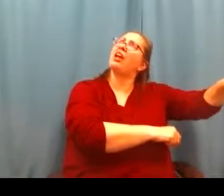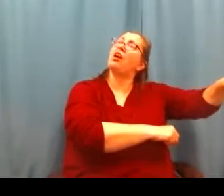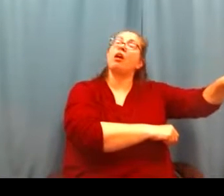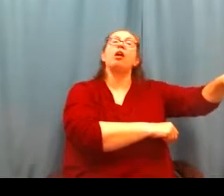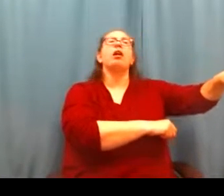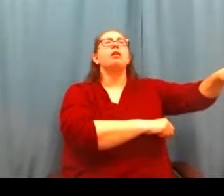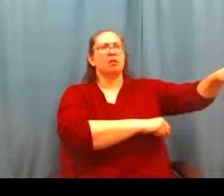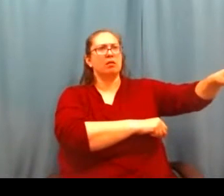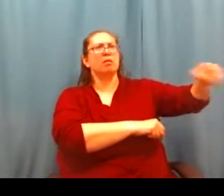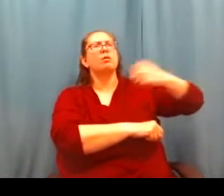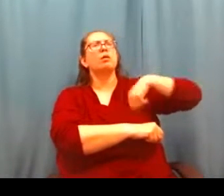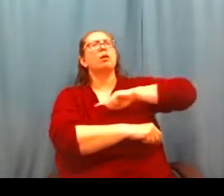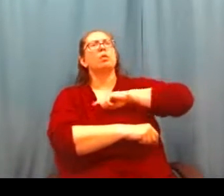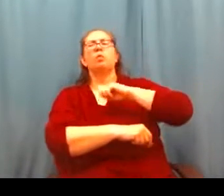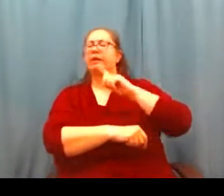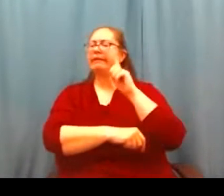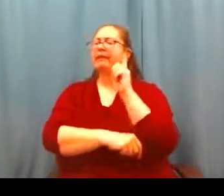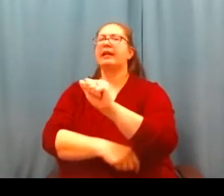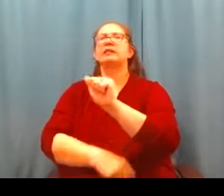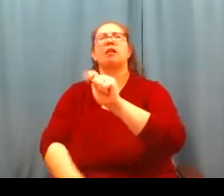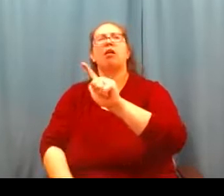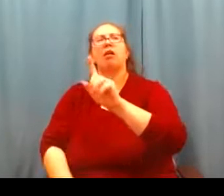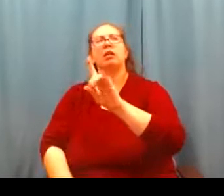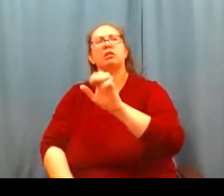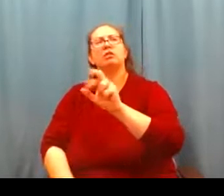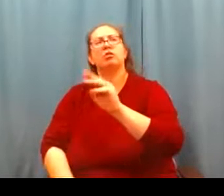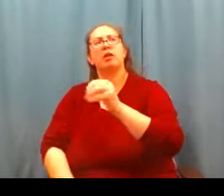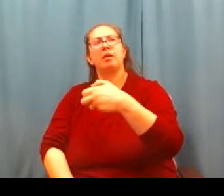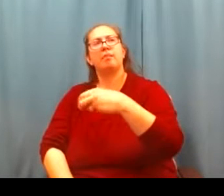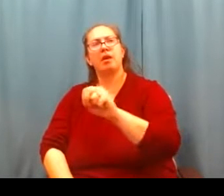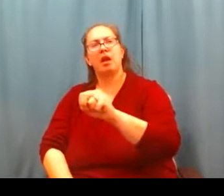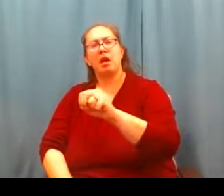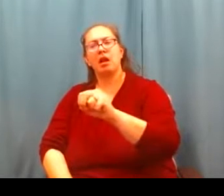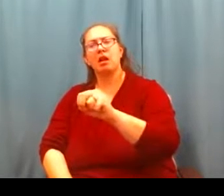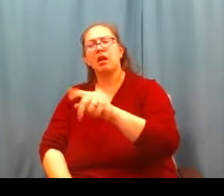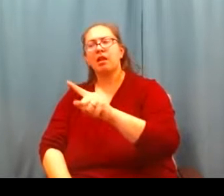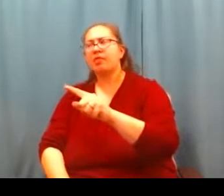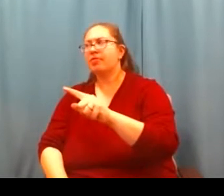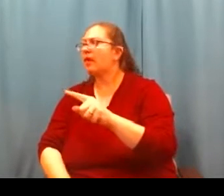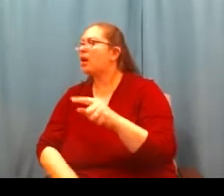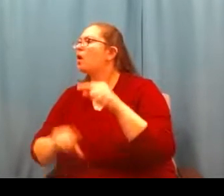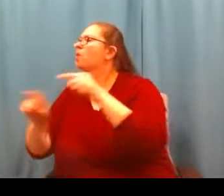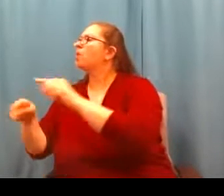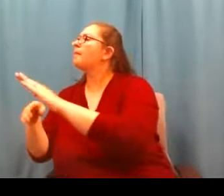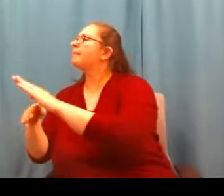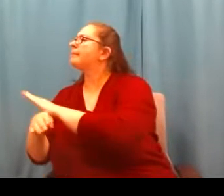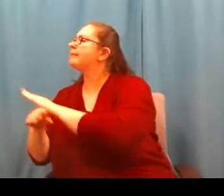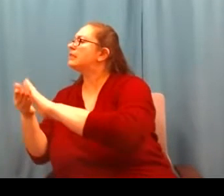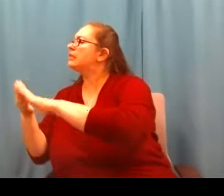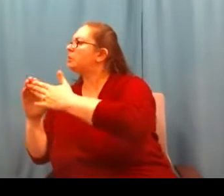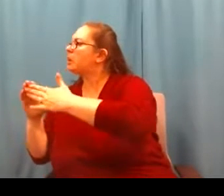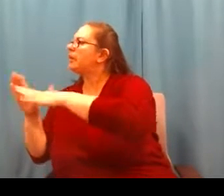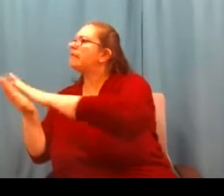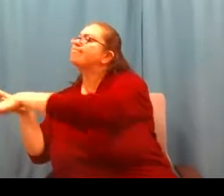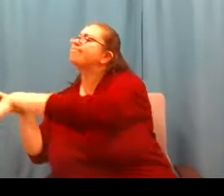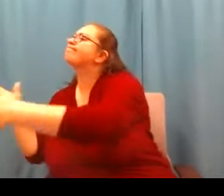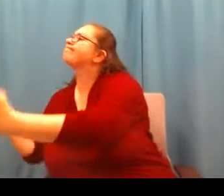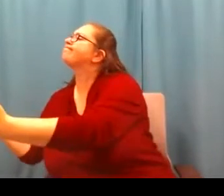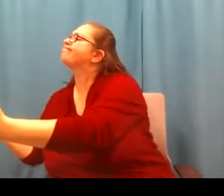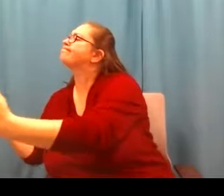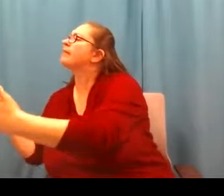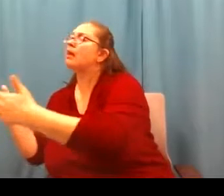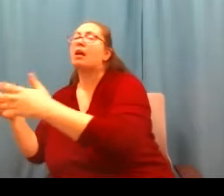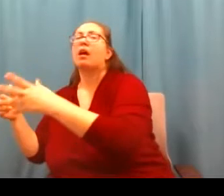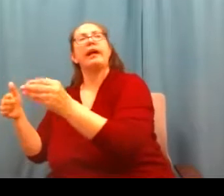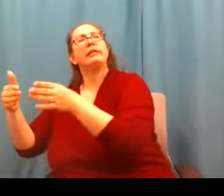to do is to get with their business community, because they know their neighborhoods best. Get with their business community, get with the